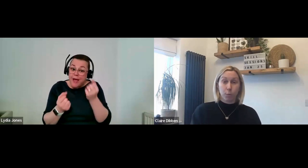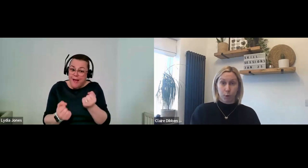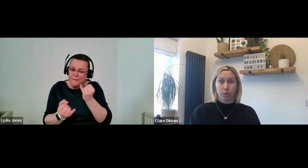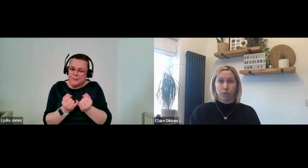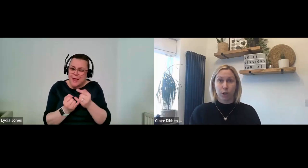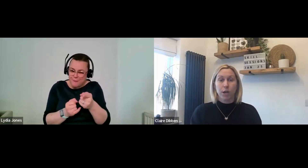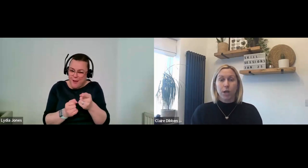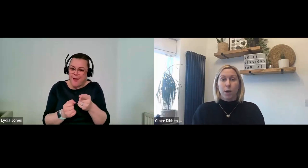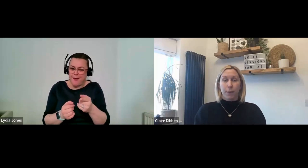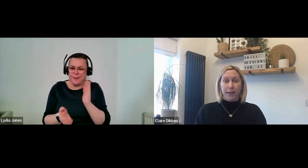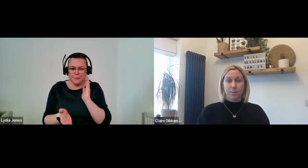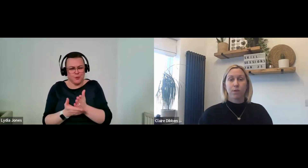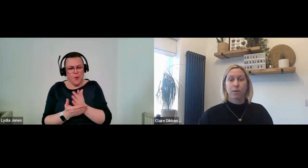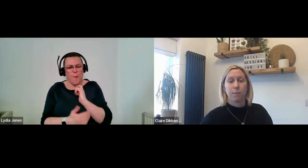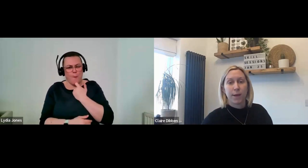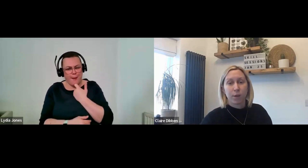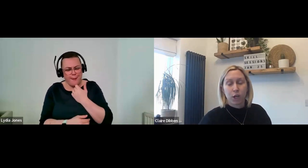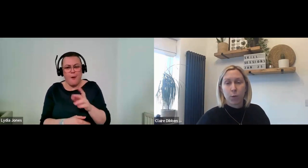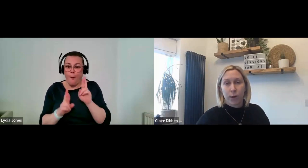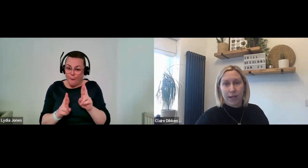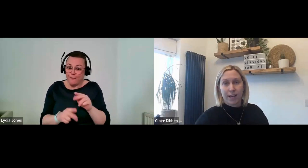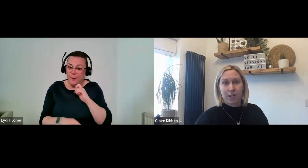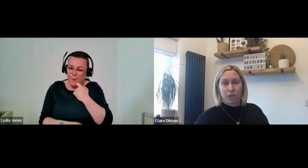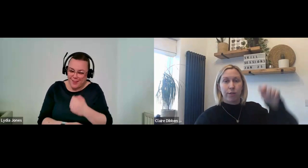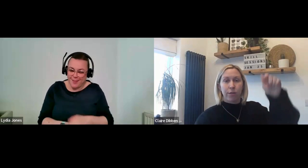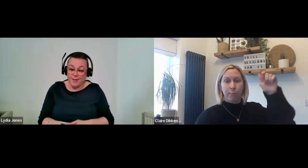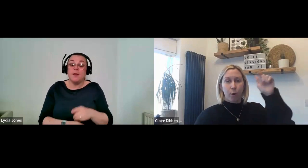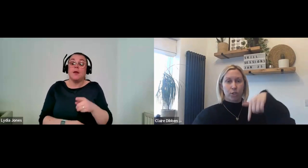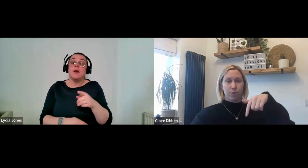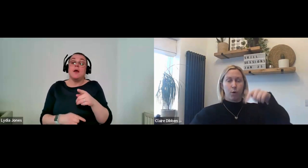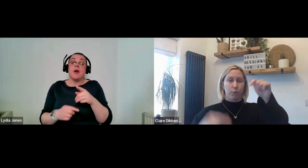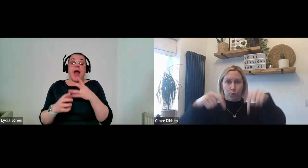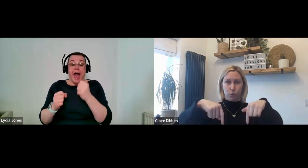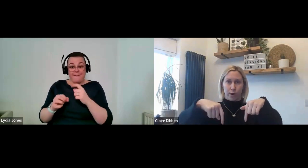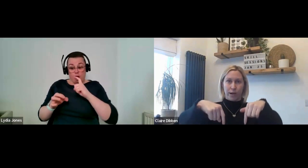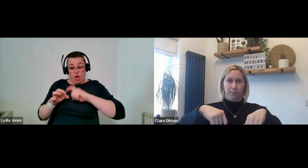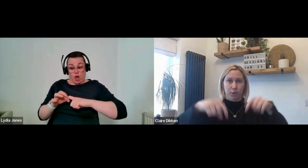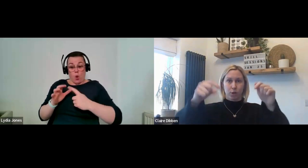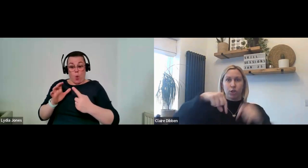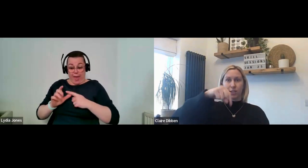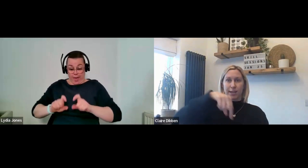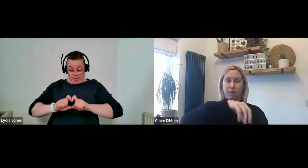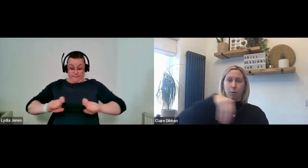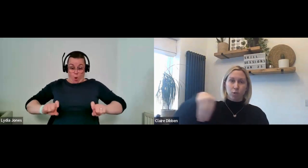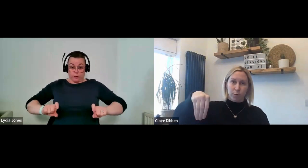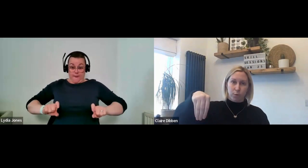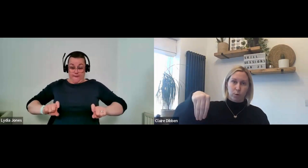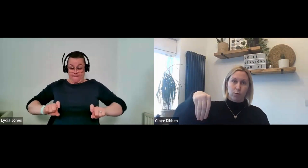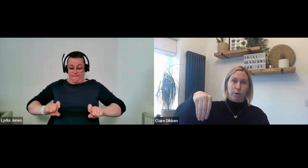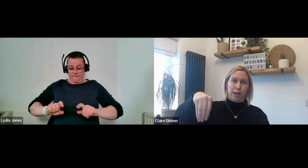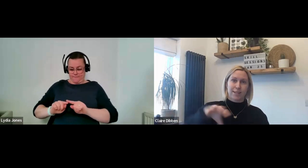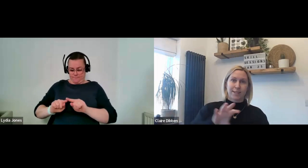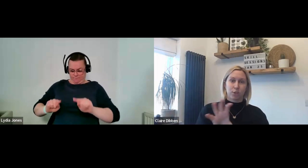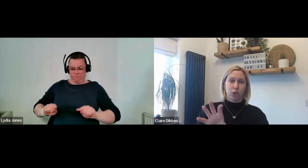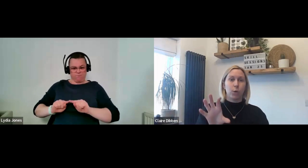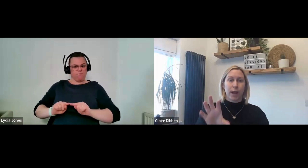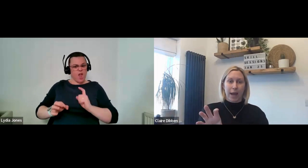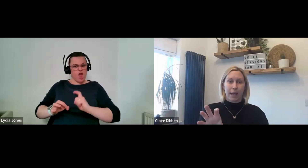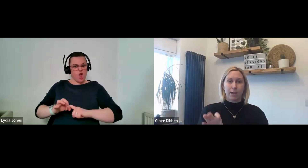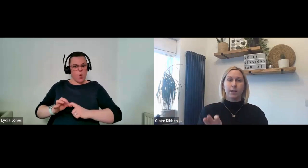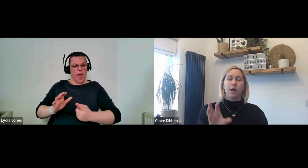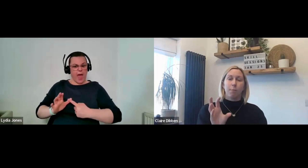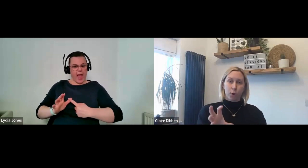do, and I hope you will do, please put them in the Q&A section at the bottom of your screen. So you should see at the bottom of your screen, it